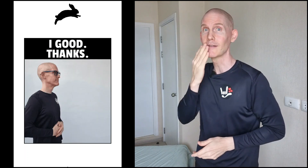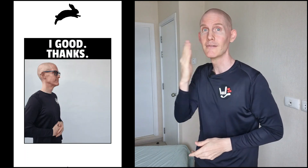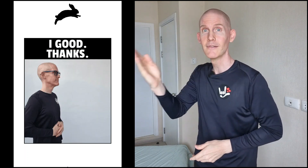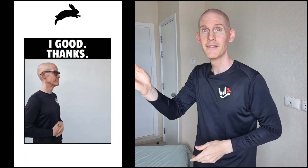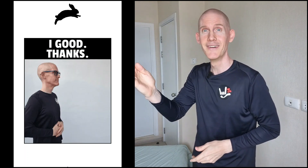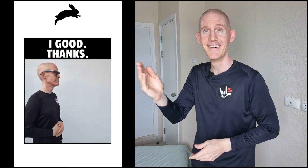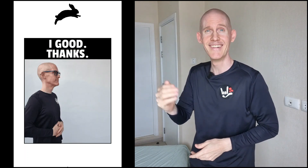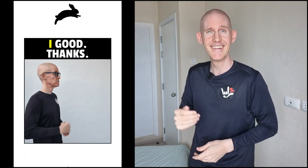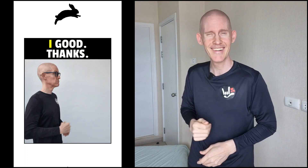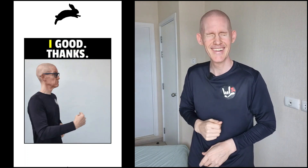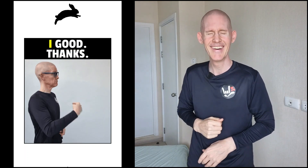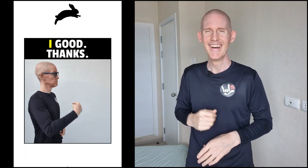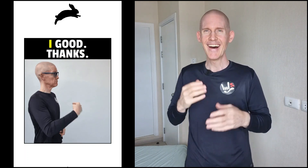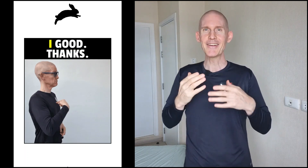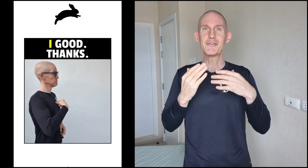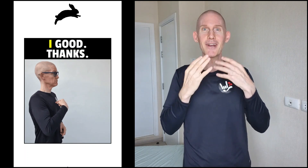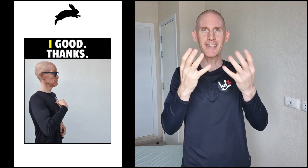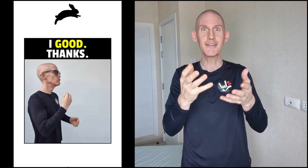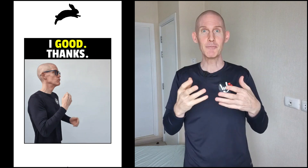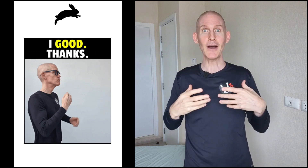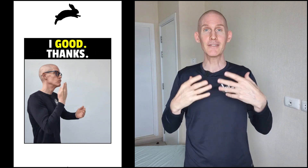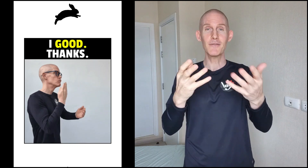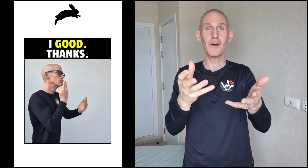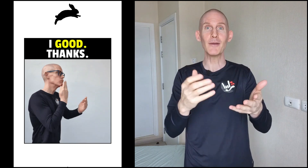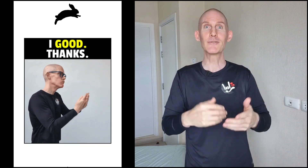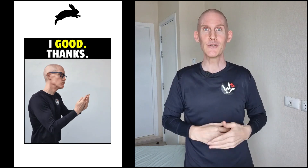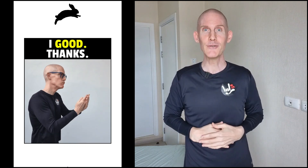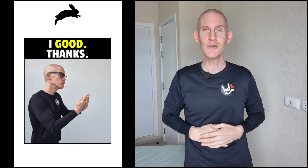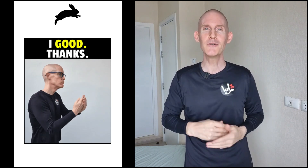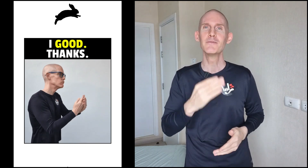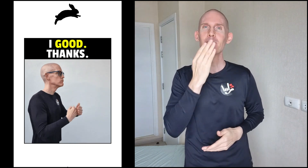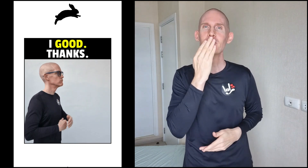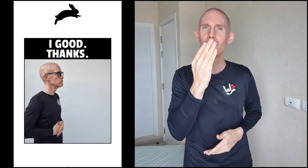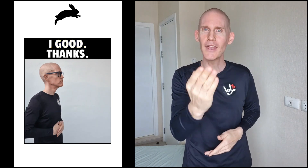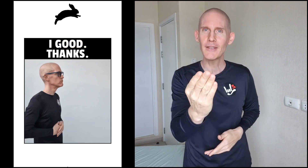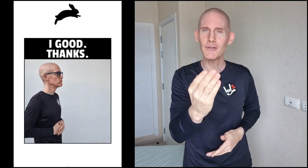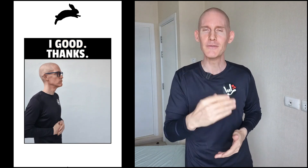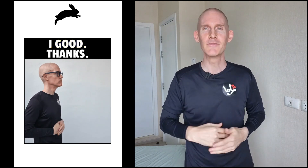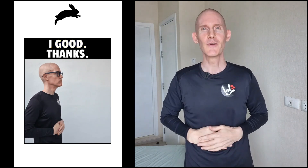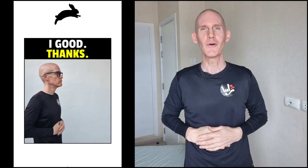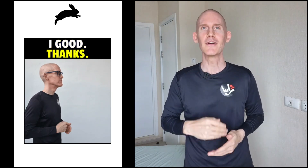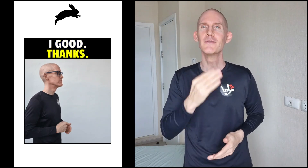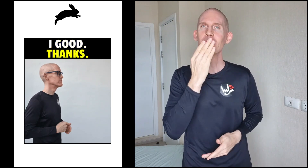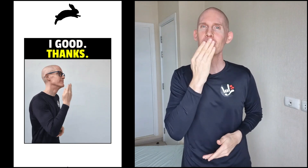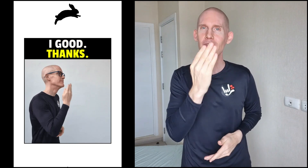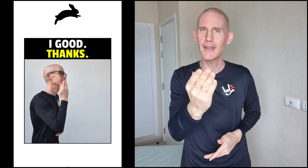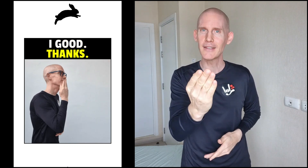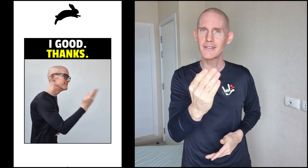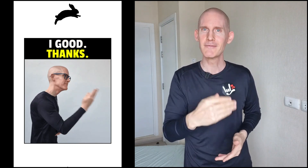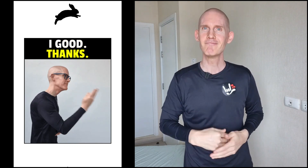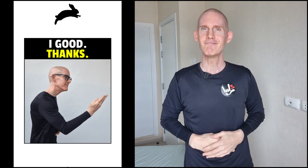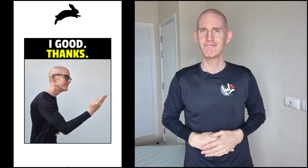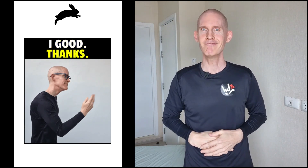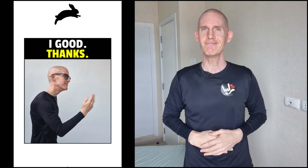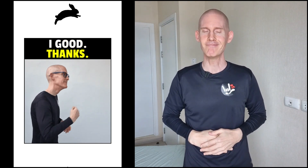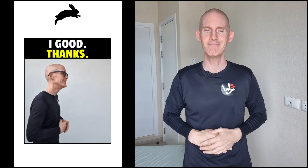going to be like, I direct the positive vibes to you, thank you, or